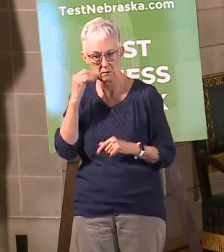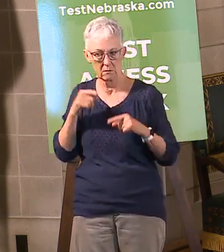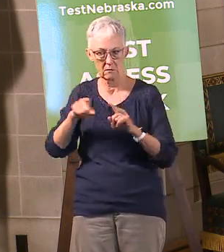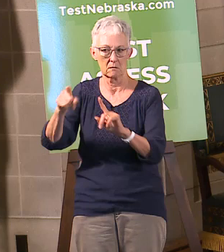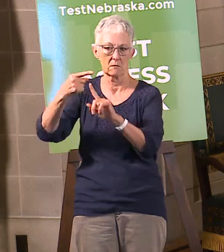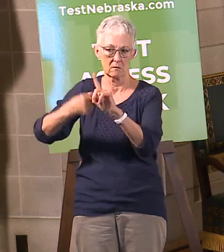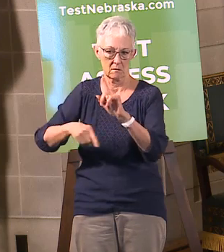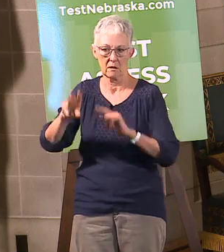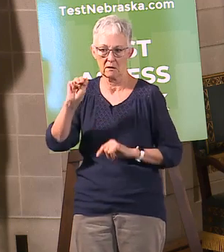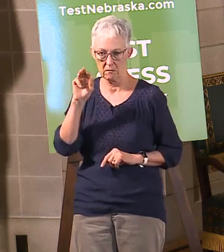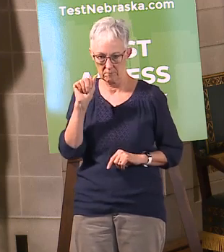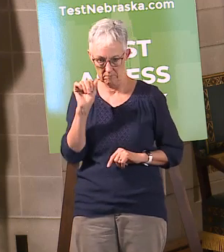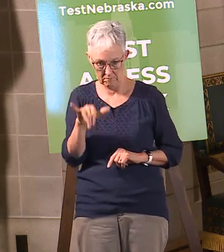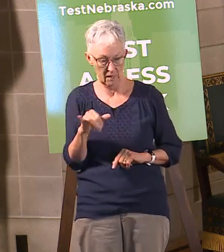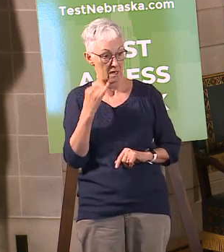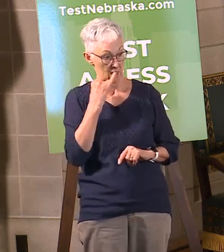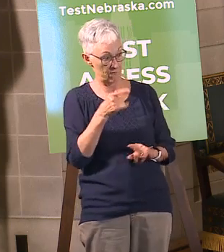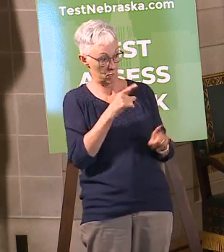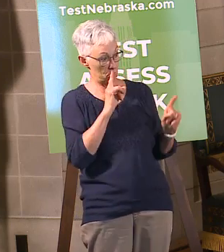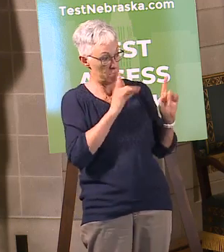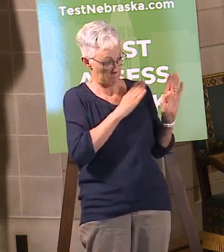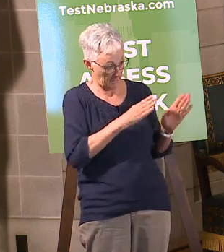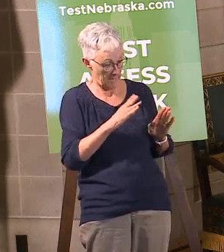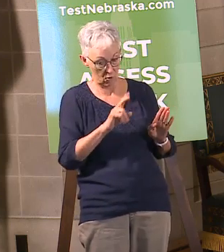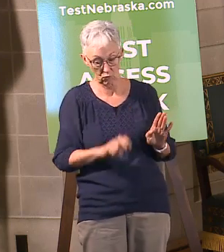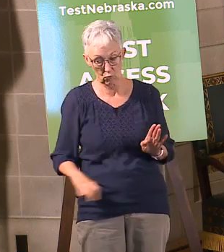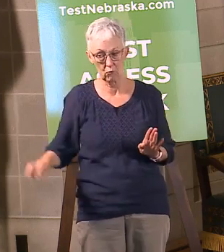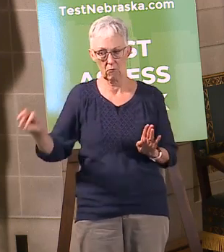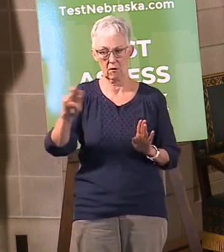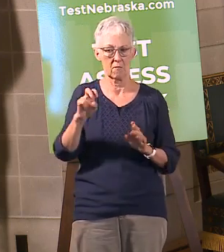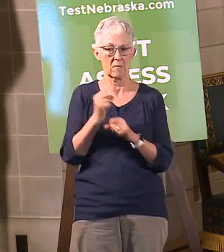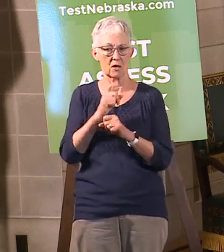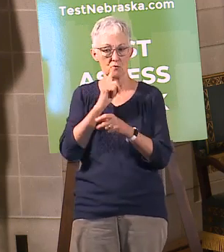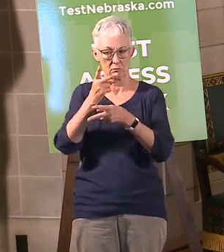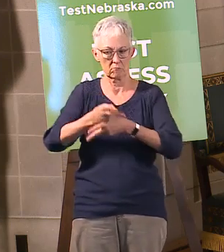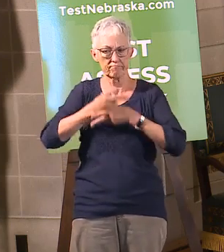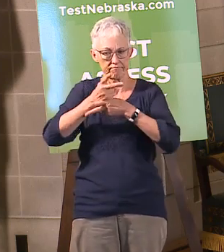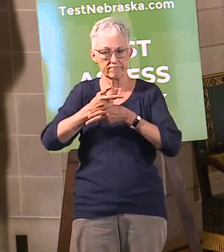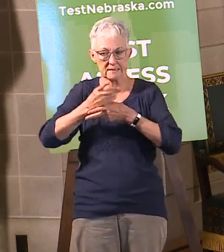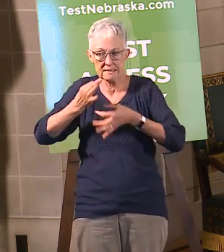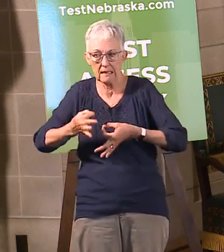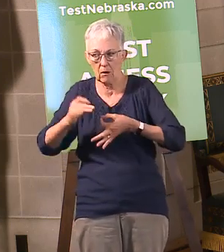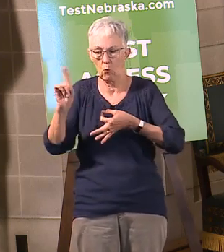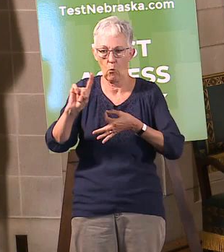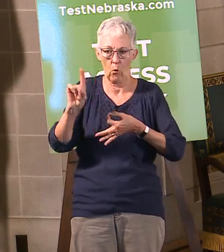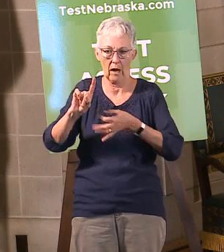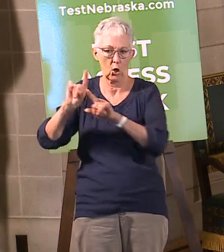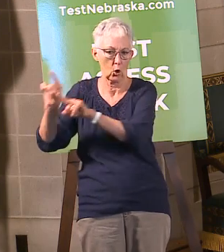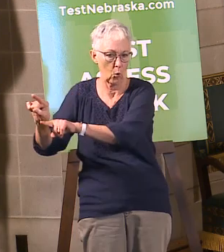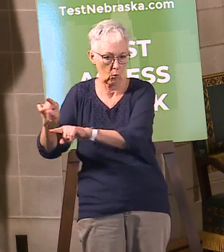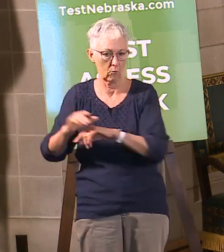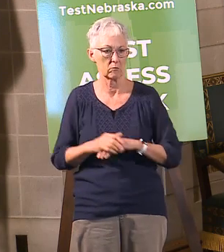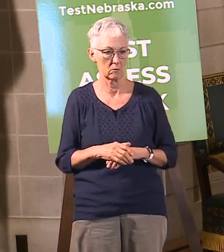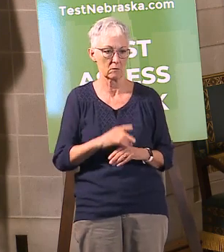you're going to travel, again, make sure that you're being careful with regard to where you're going. There are places where we still have